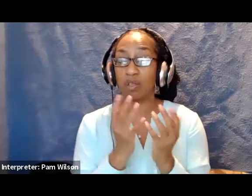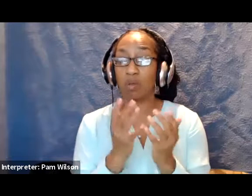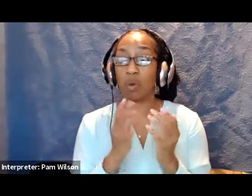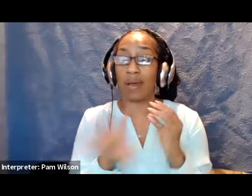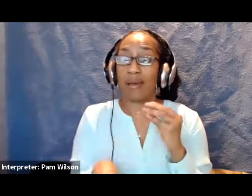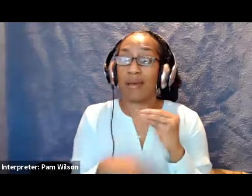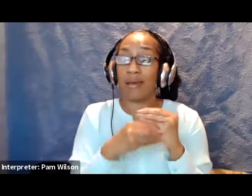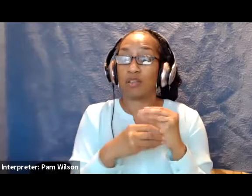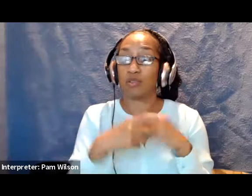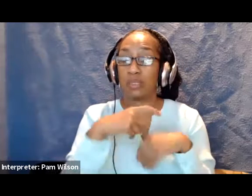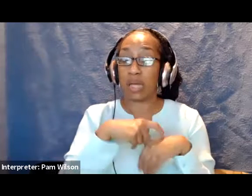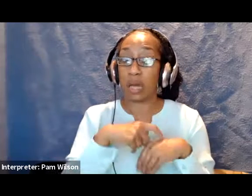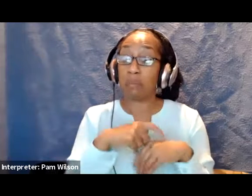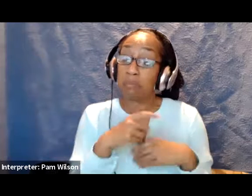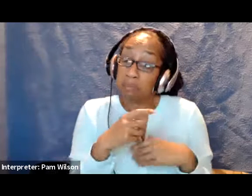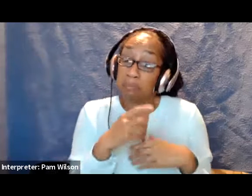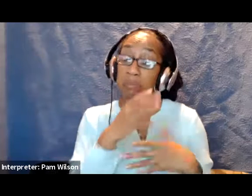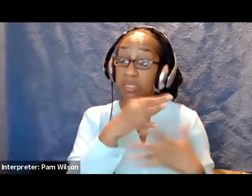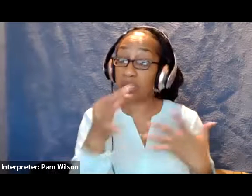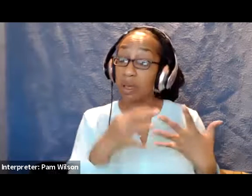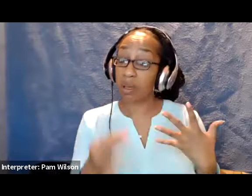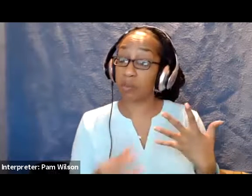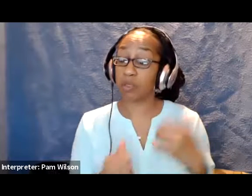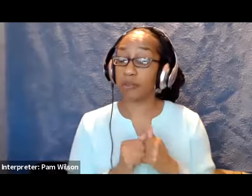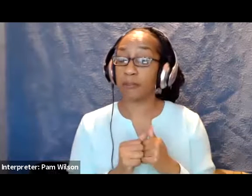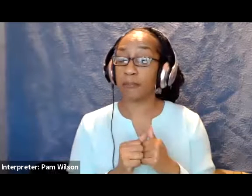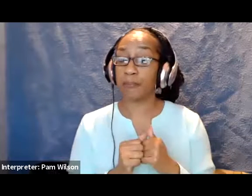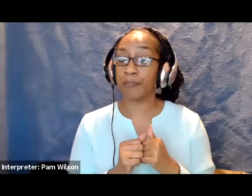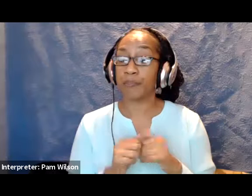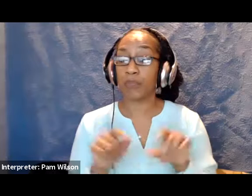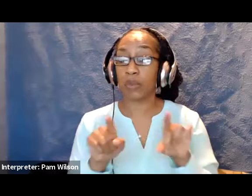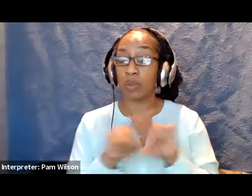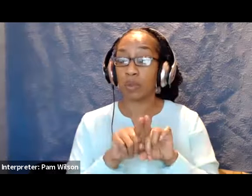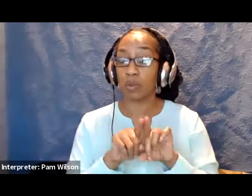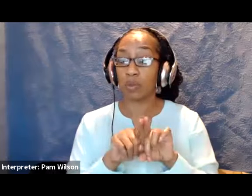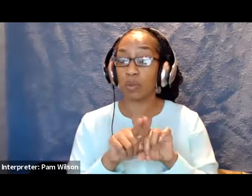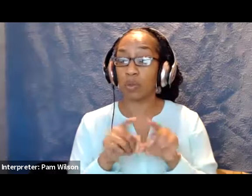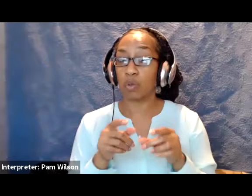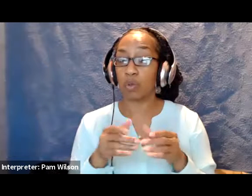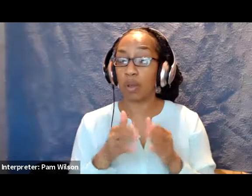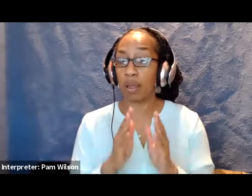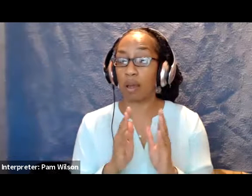time, it's an option. All right. You're also allowed to